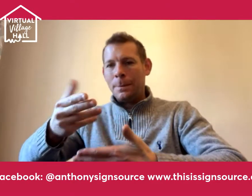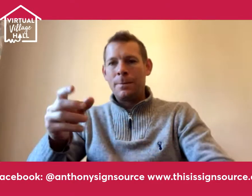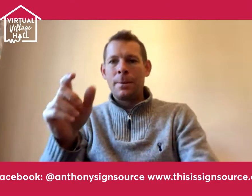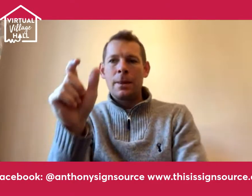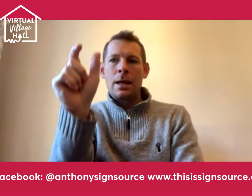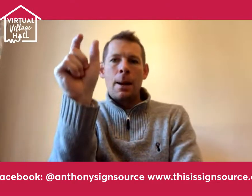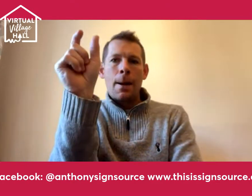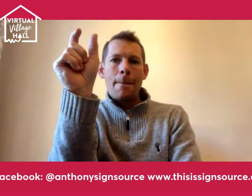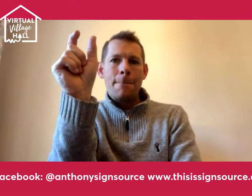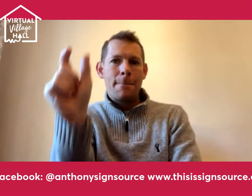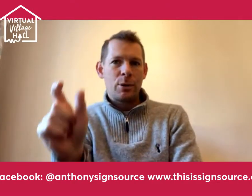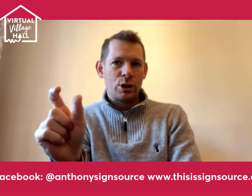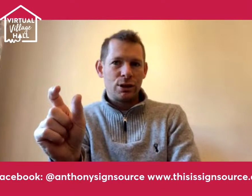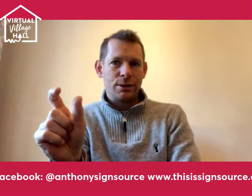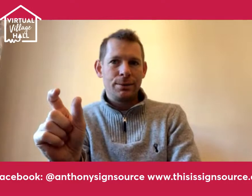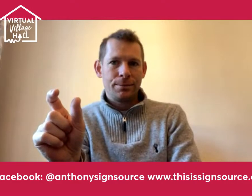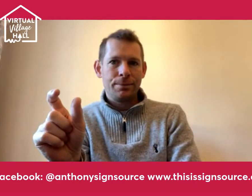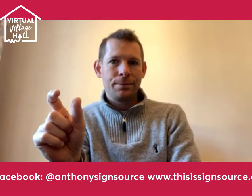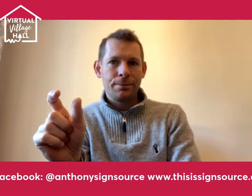describe a person,